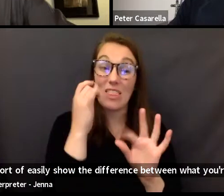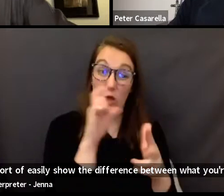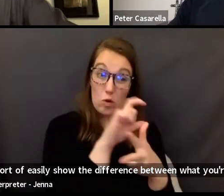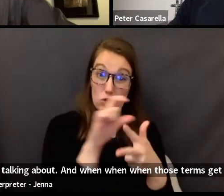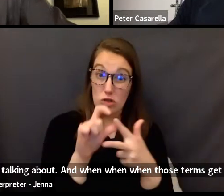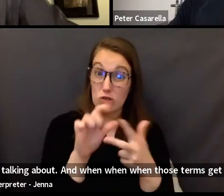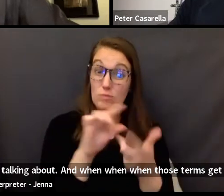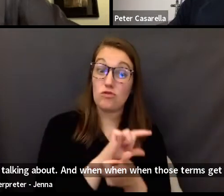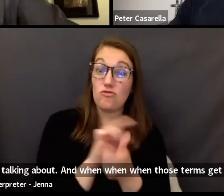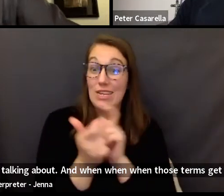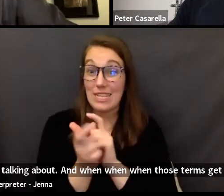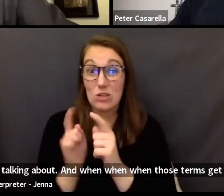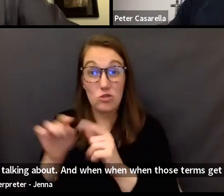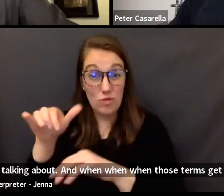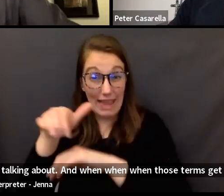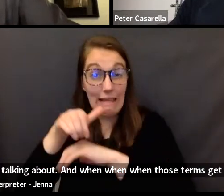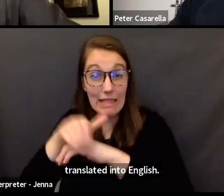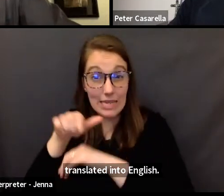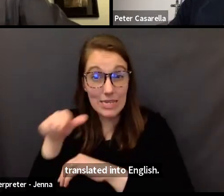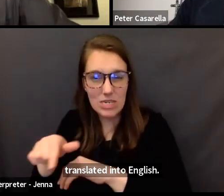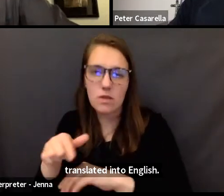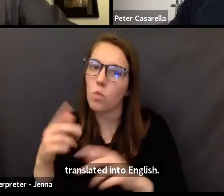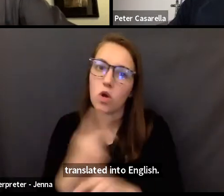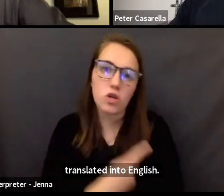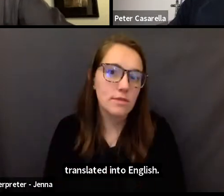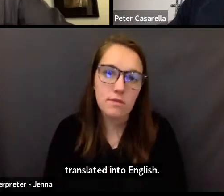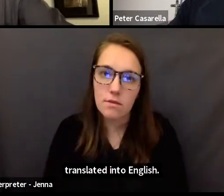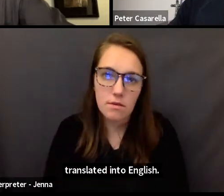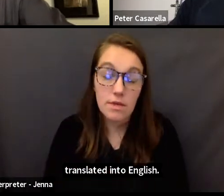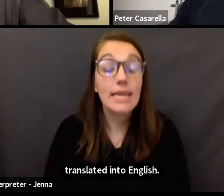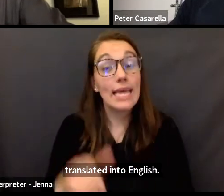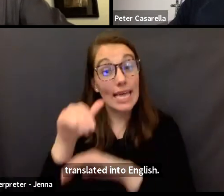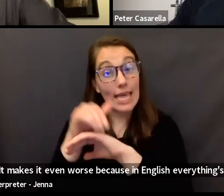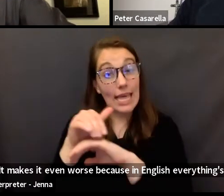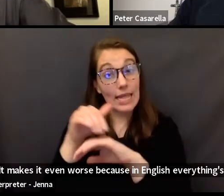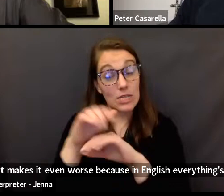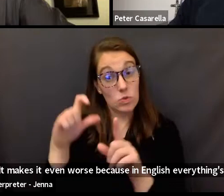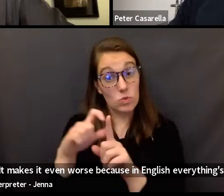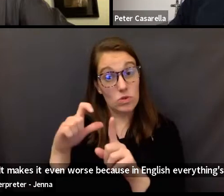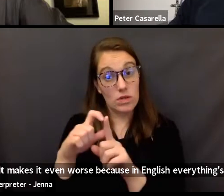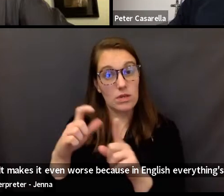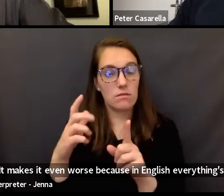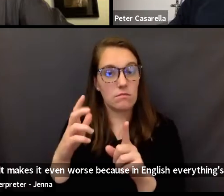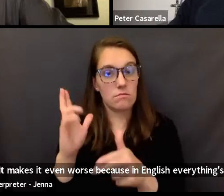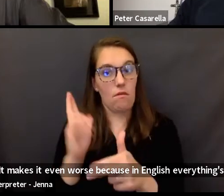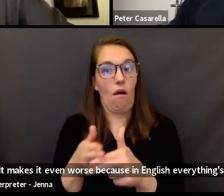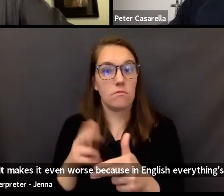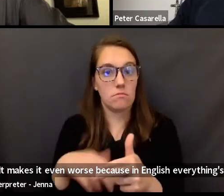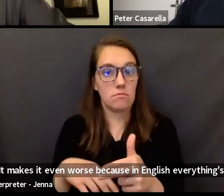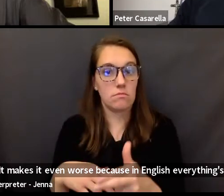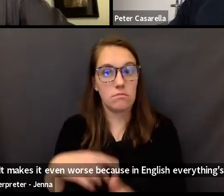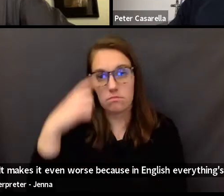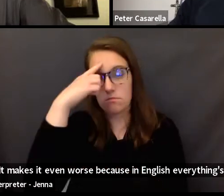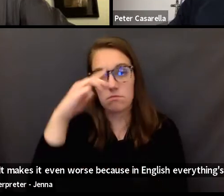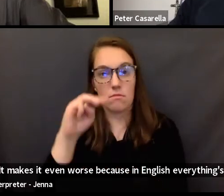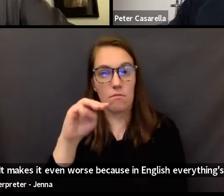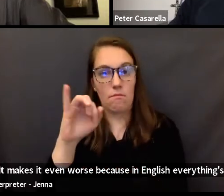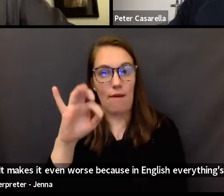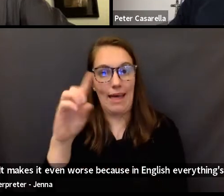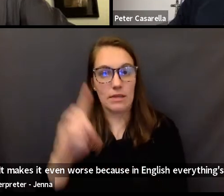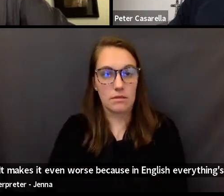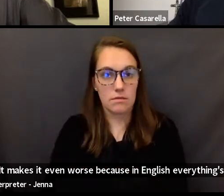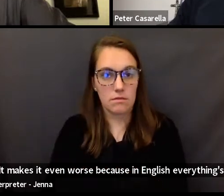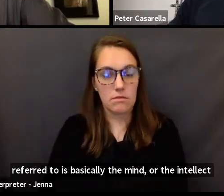into English, it makes it even worse, because in English, everything's referred to as basically the mind or